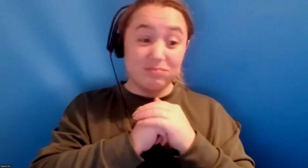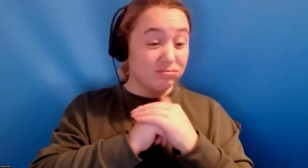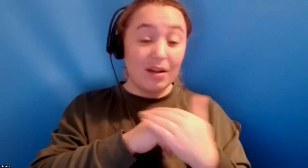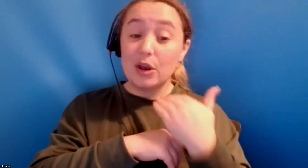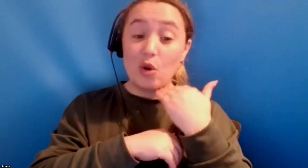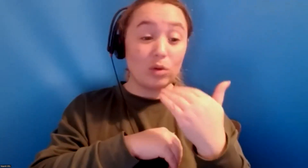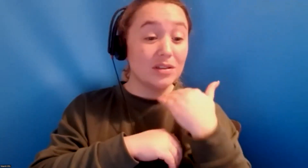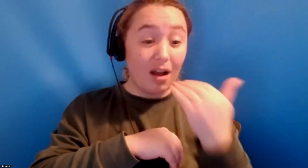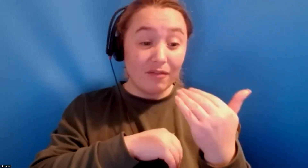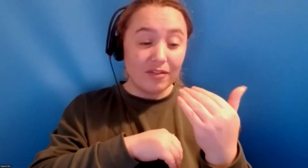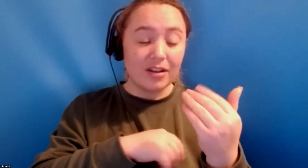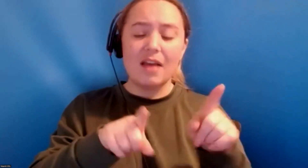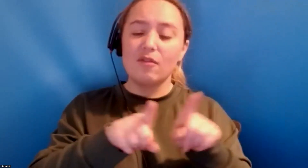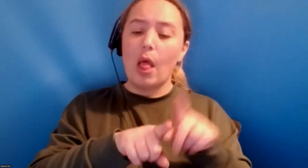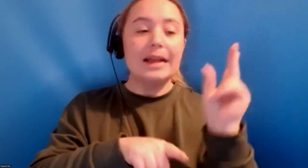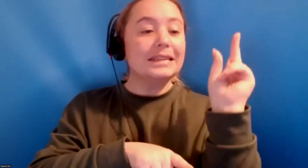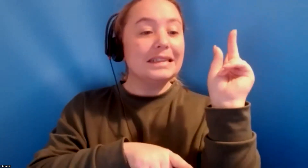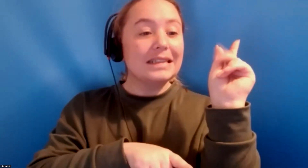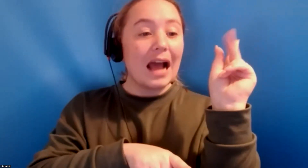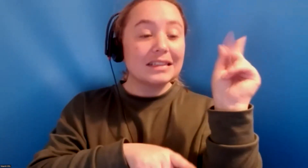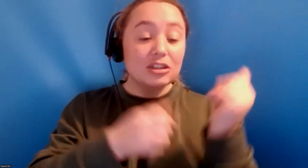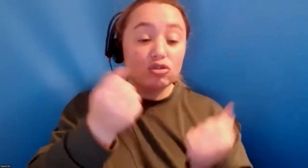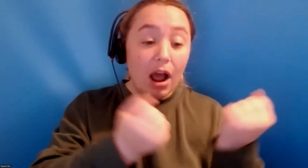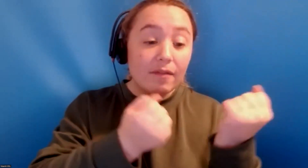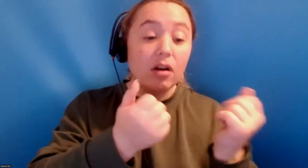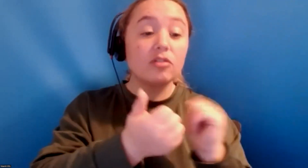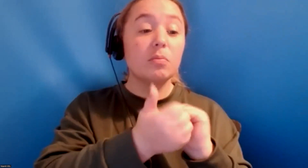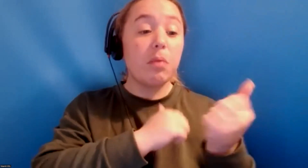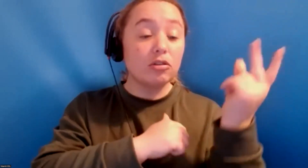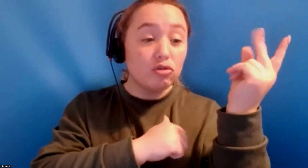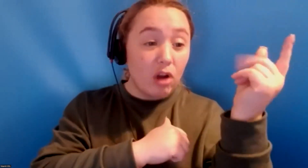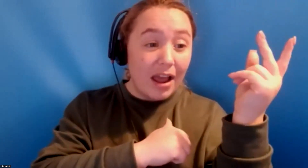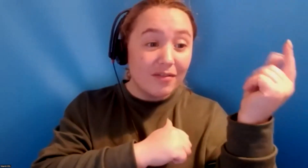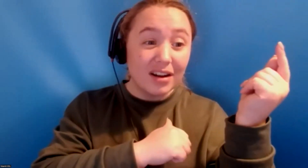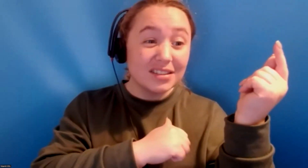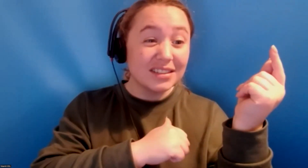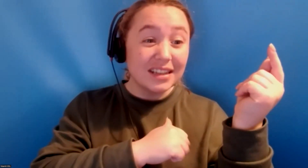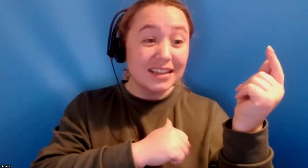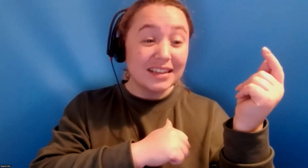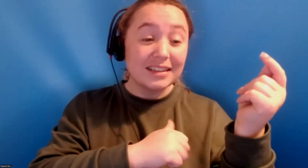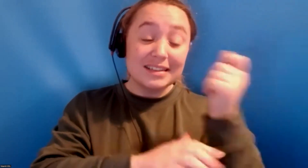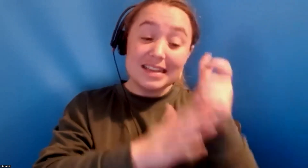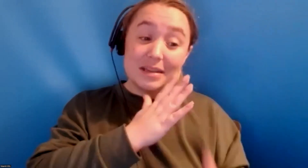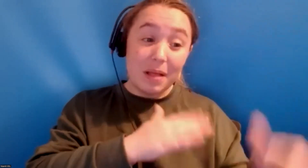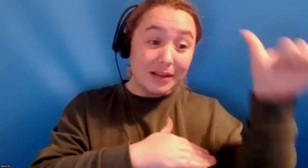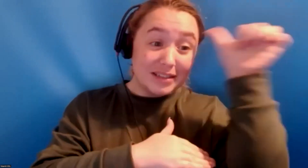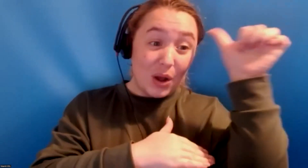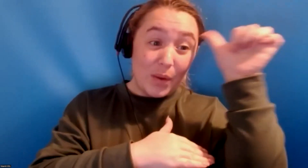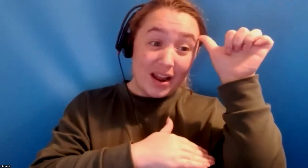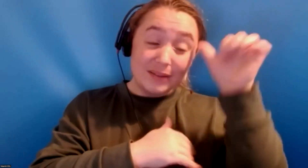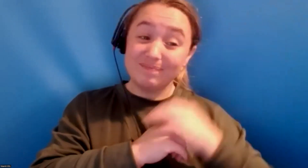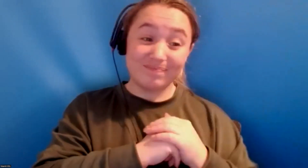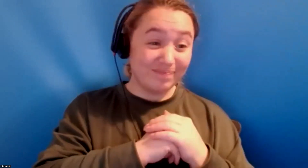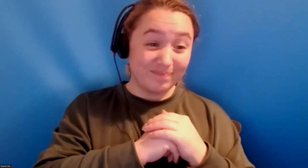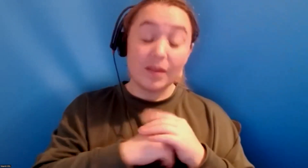bus drivers, taxi drivers. Interestingly though, there was some good feedback about the trains. However, there